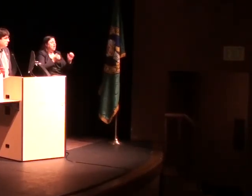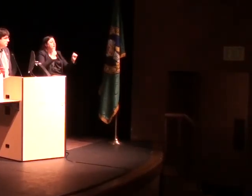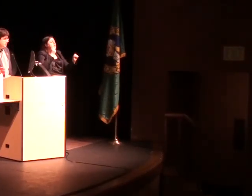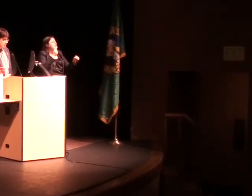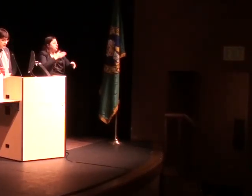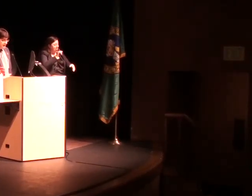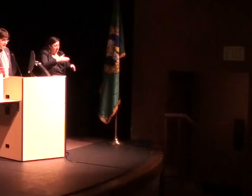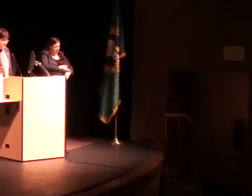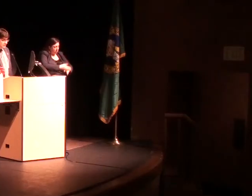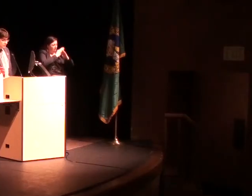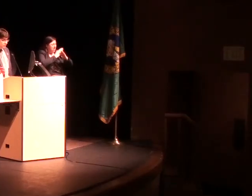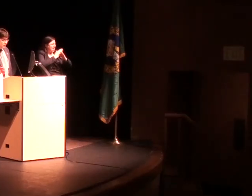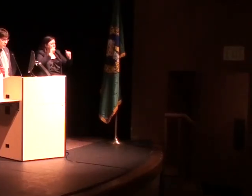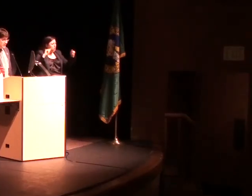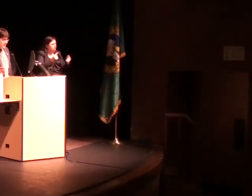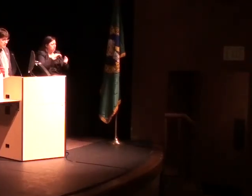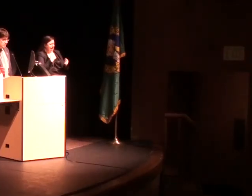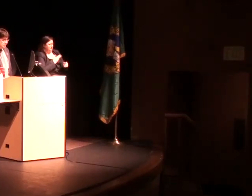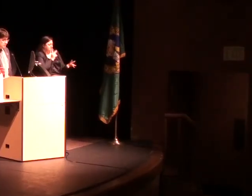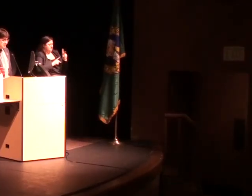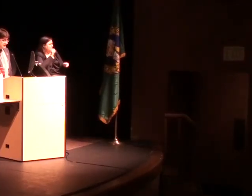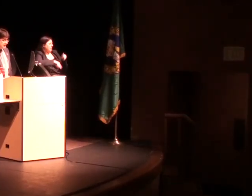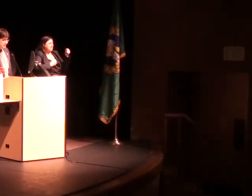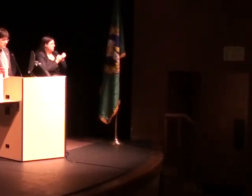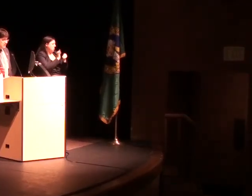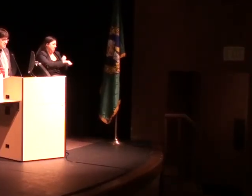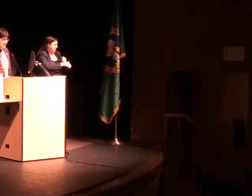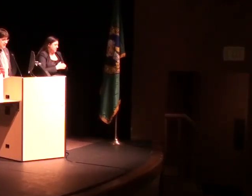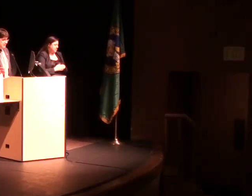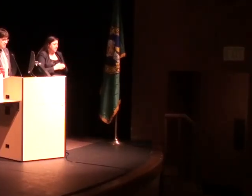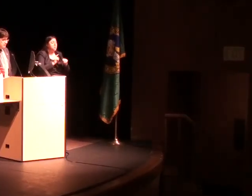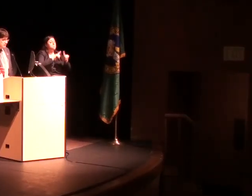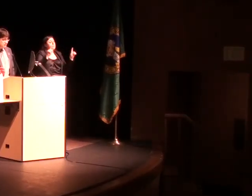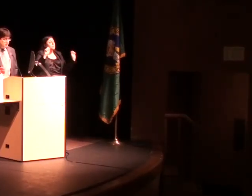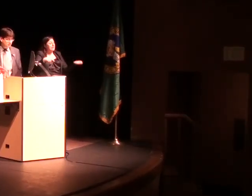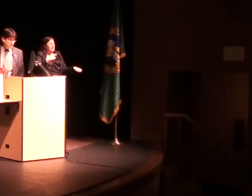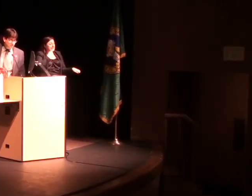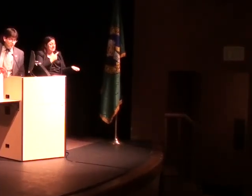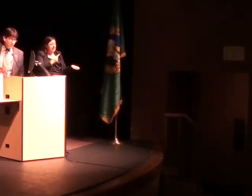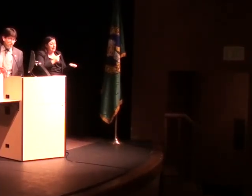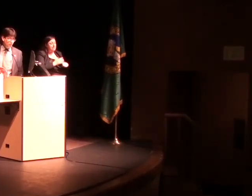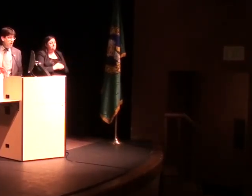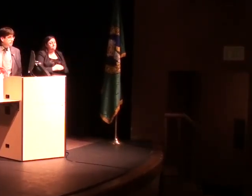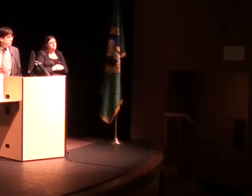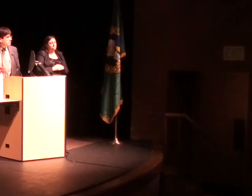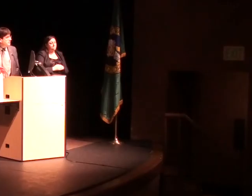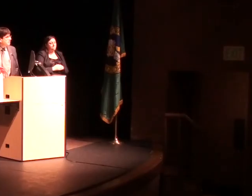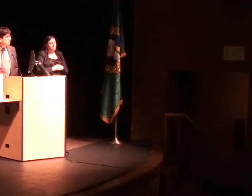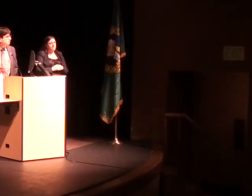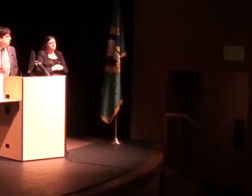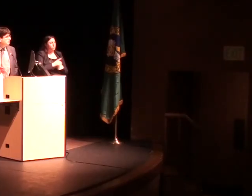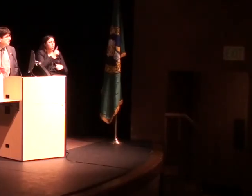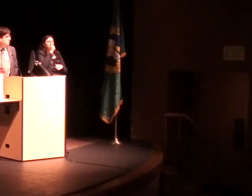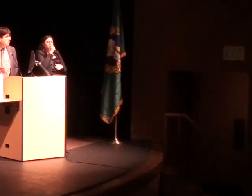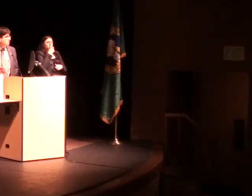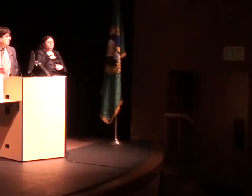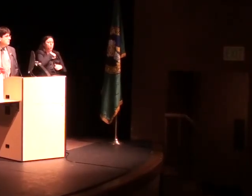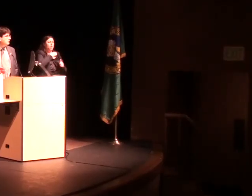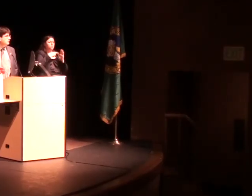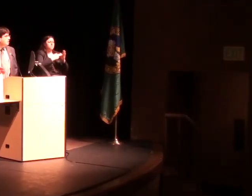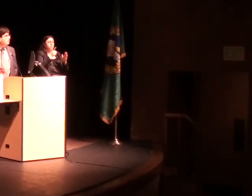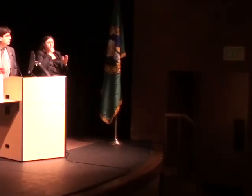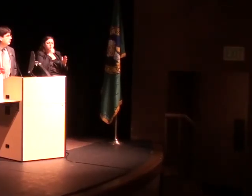people. And what we can say is that, who are you representing? You